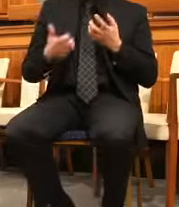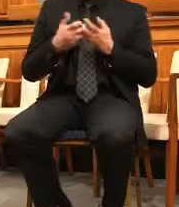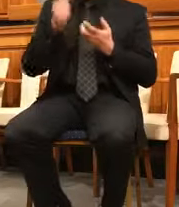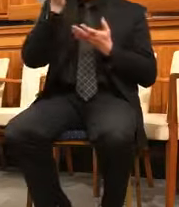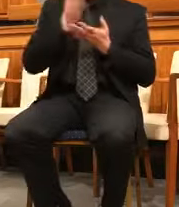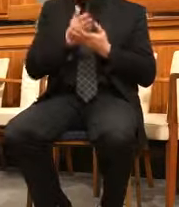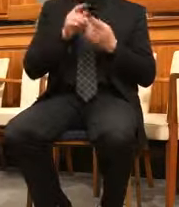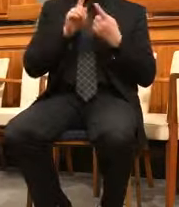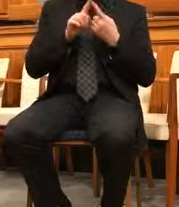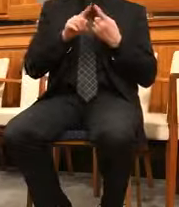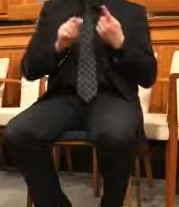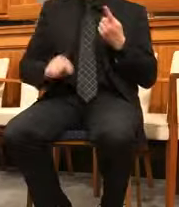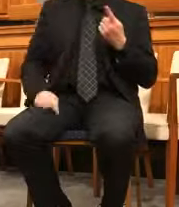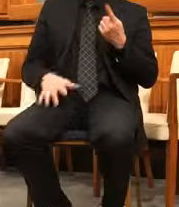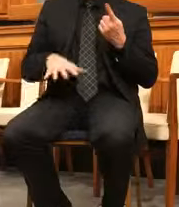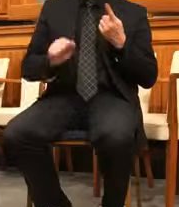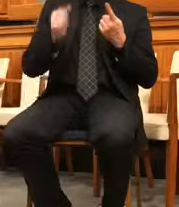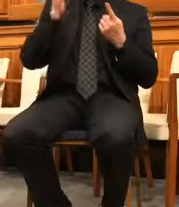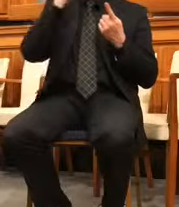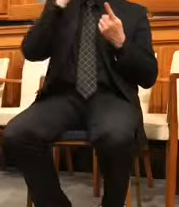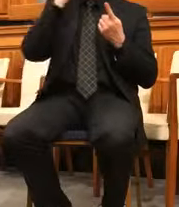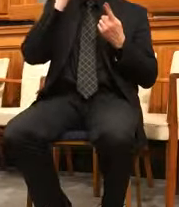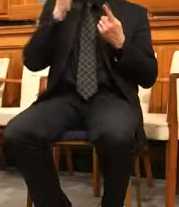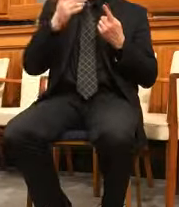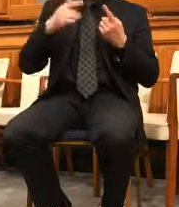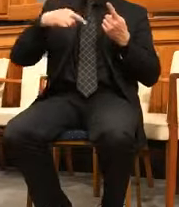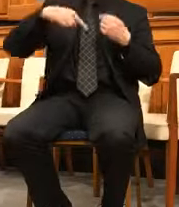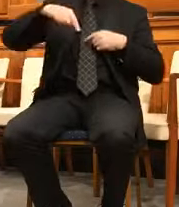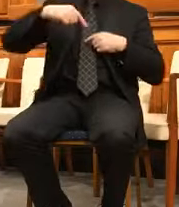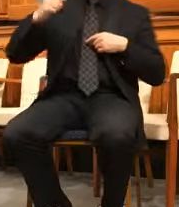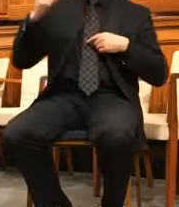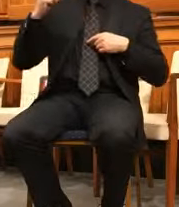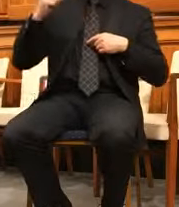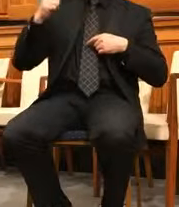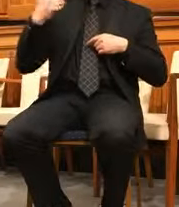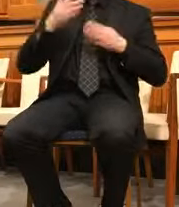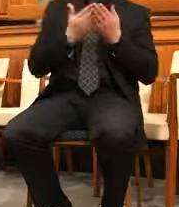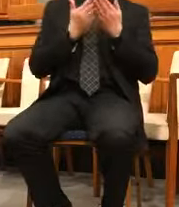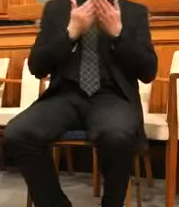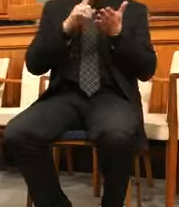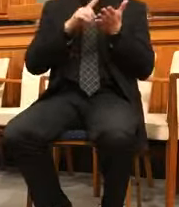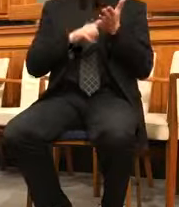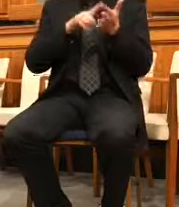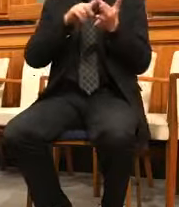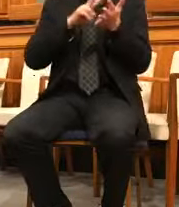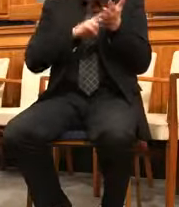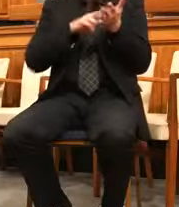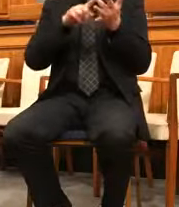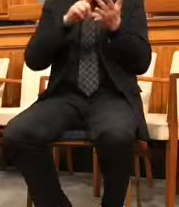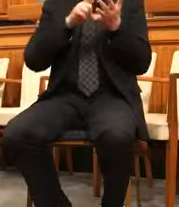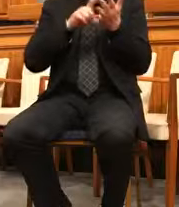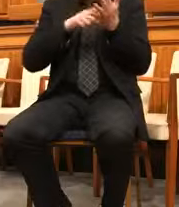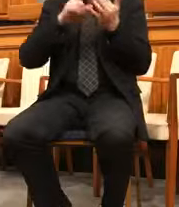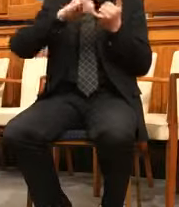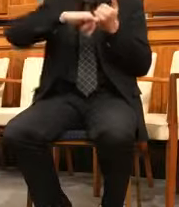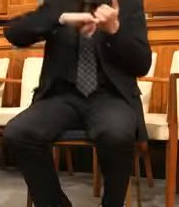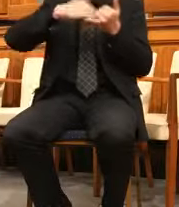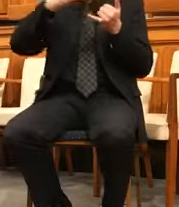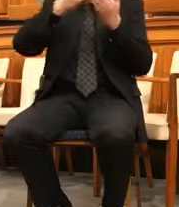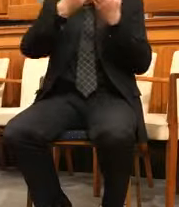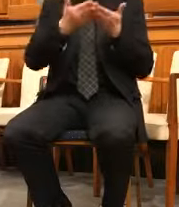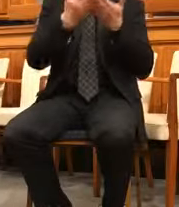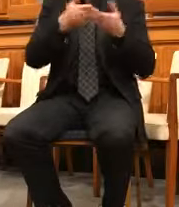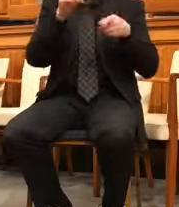We've been studying in weeknight Bible lectures, the book of Leviticus. You've seen right back in